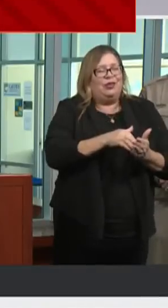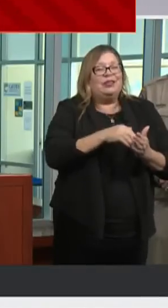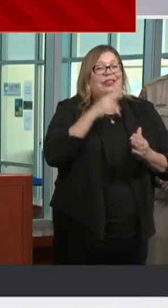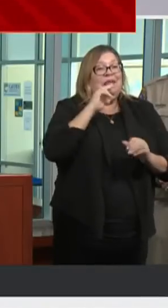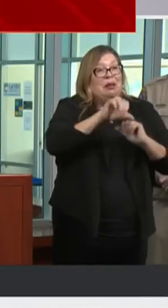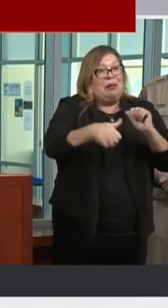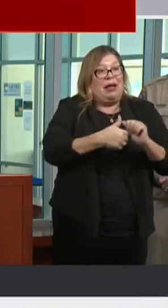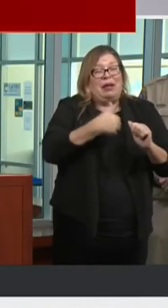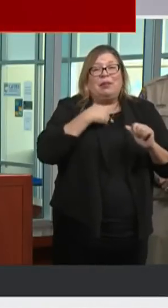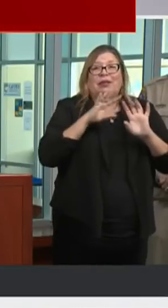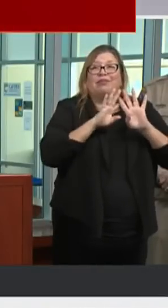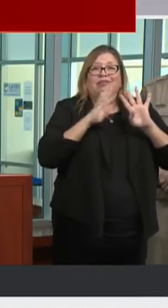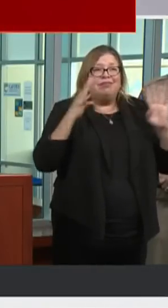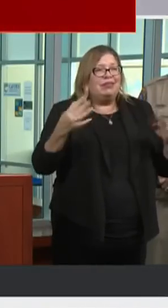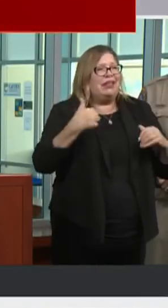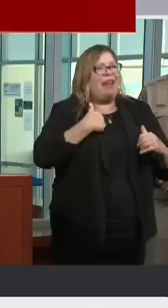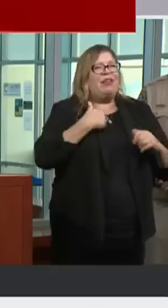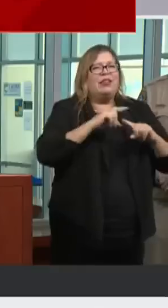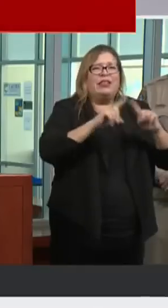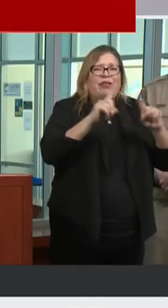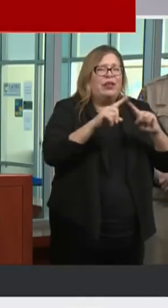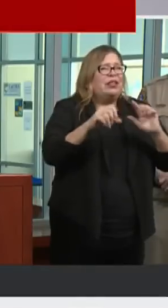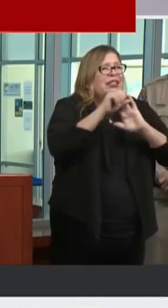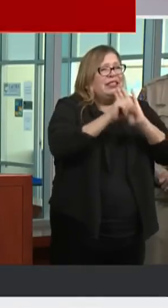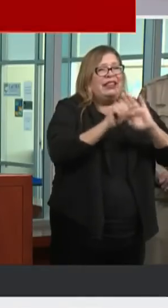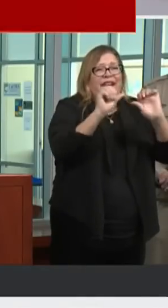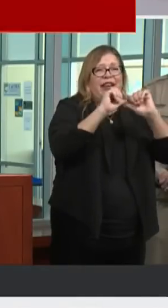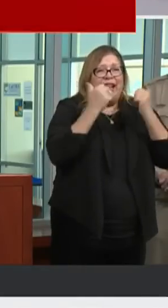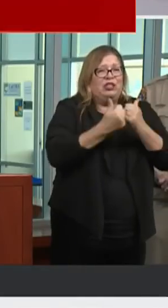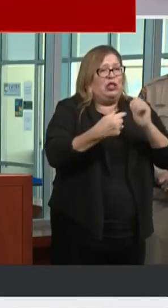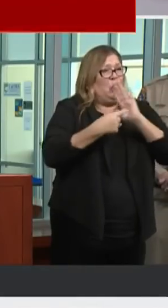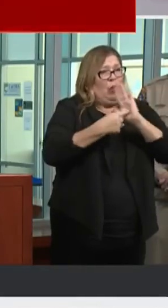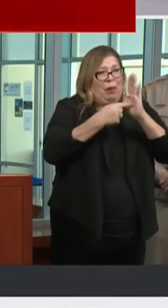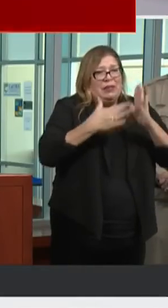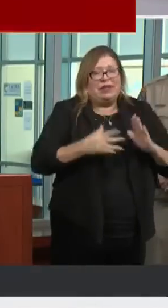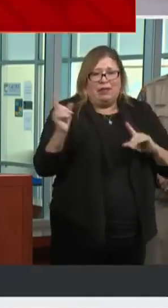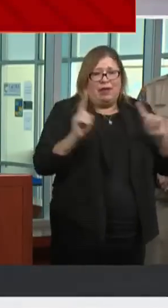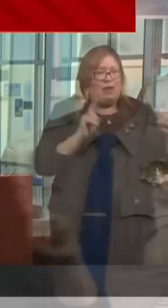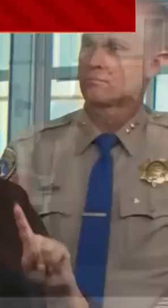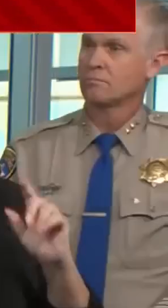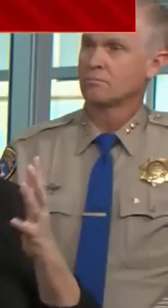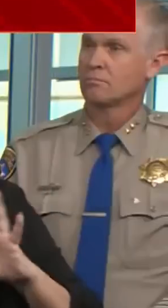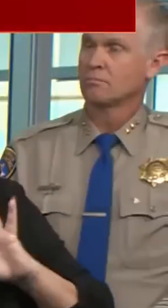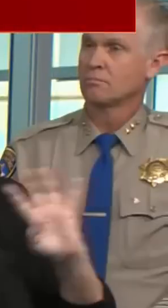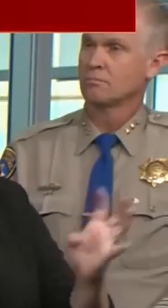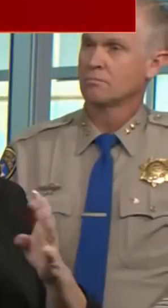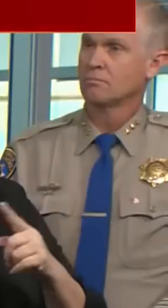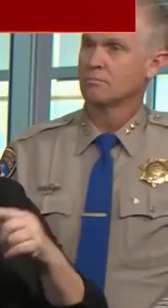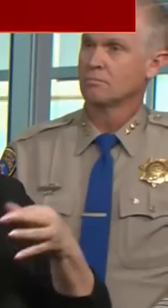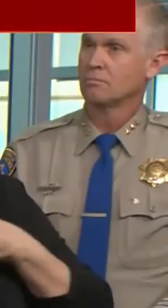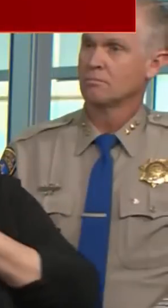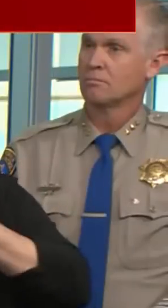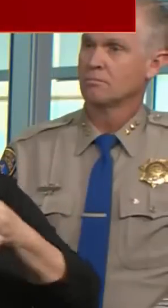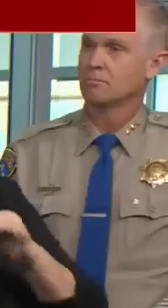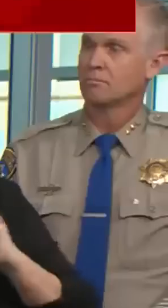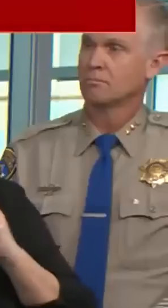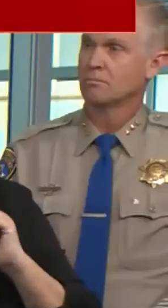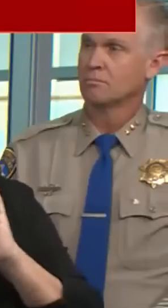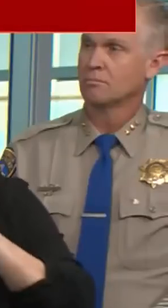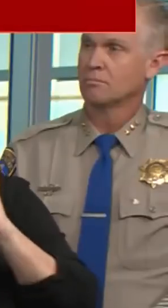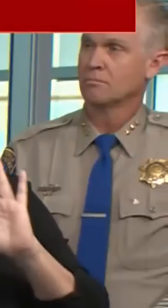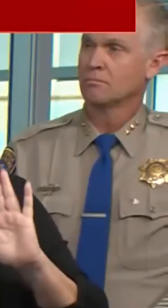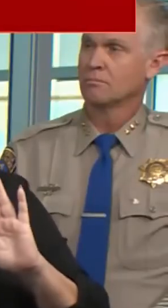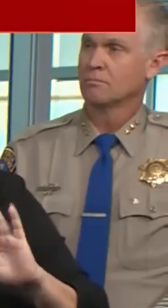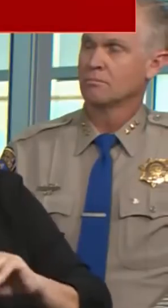representatives of a number of state agencies that are here coordinating a state's support response effort to